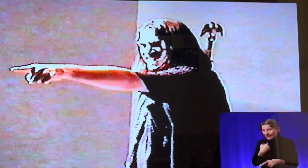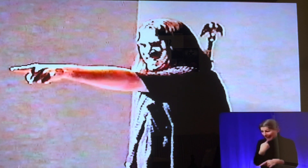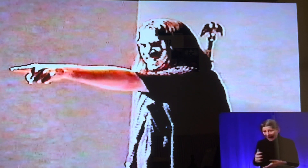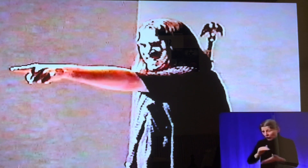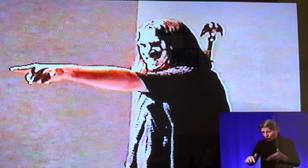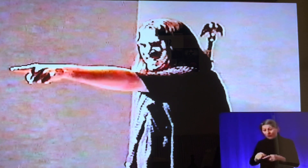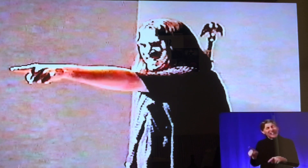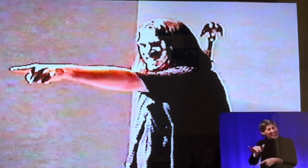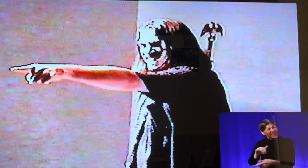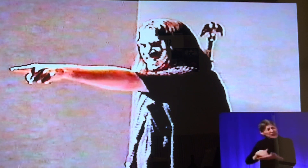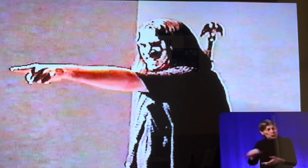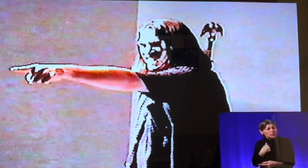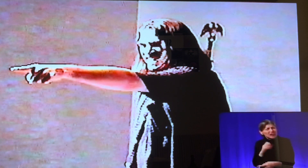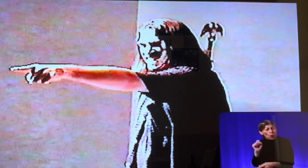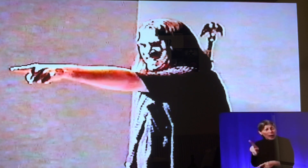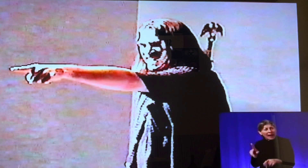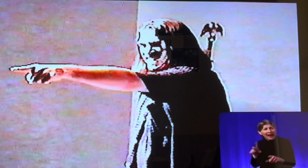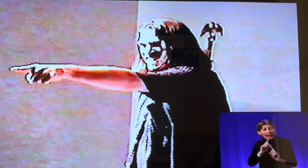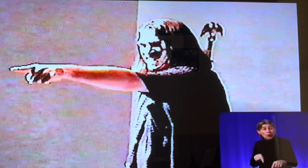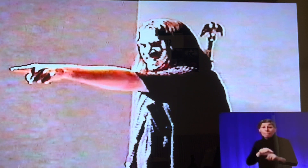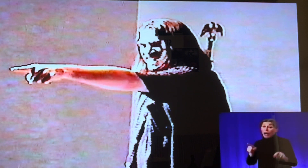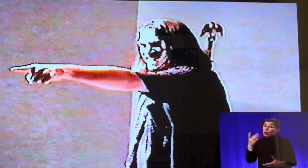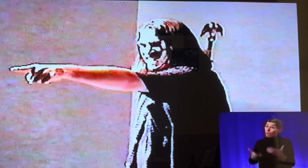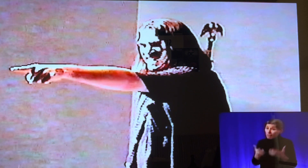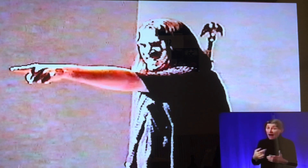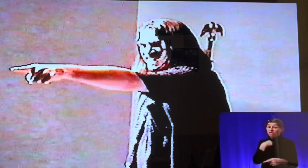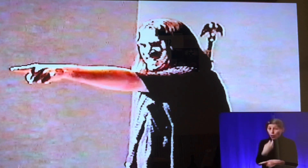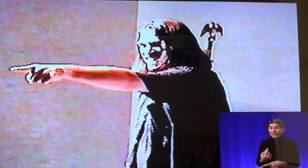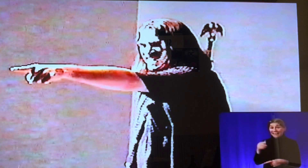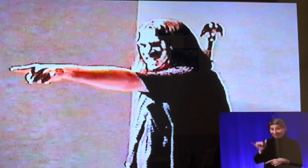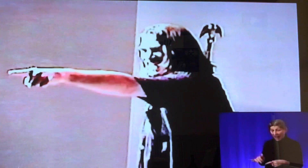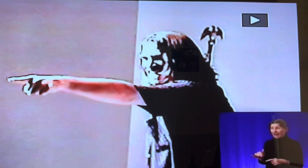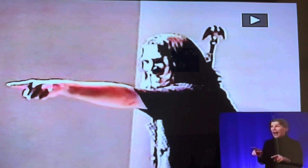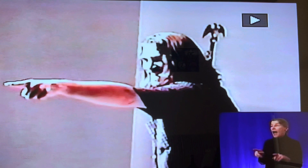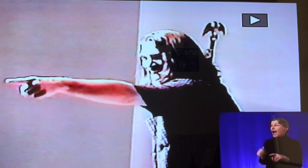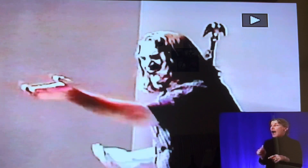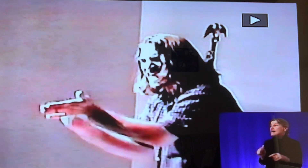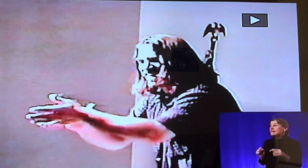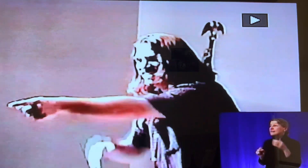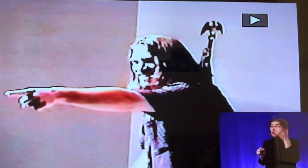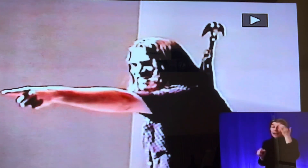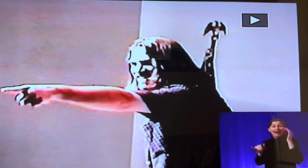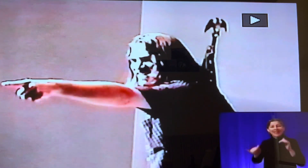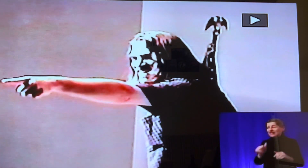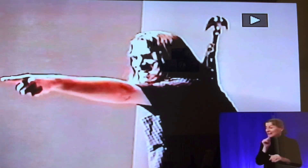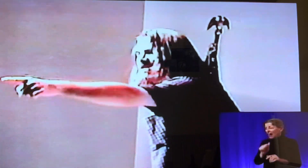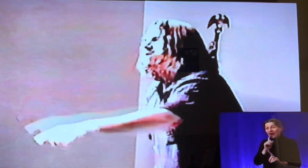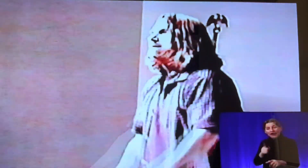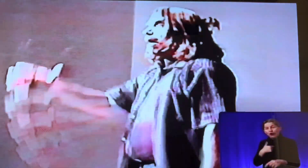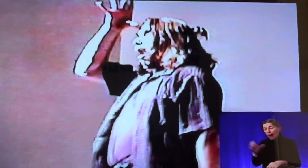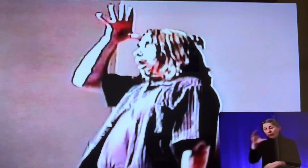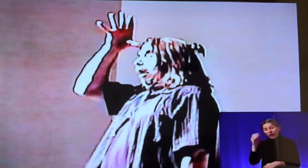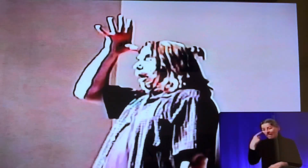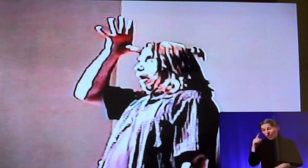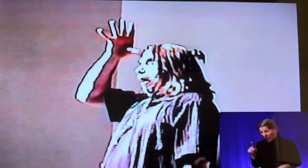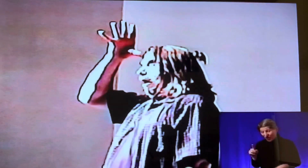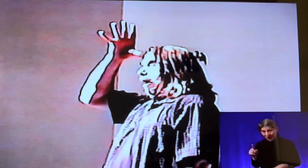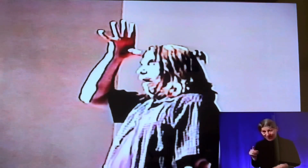okay answer. But you might voice for him, that's not the answer I'm looking for. Sure enough, he